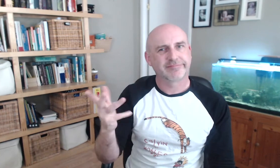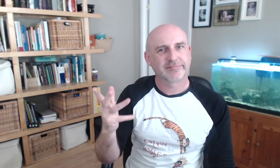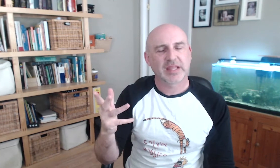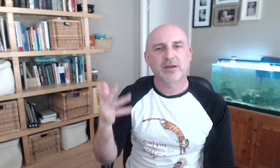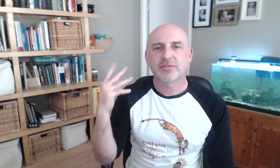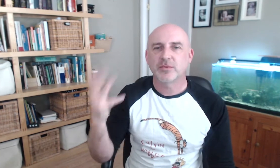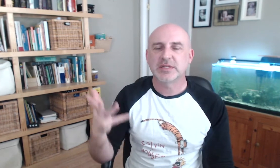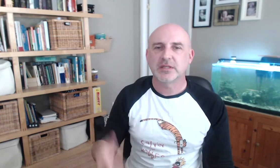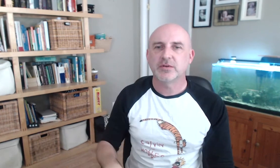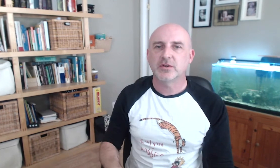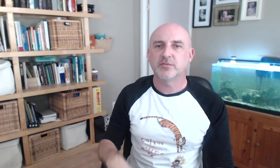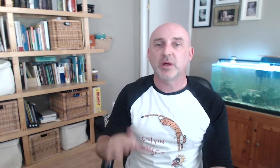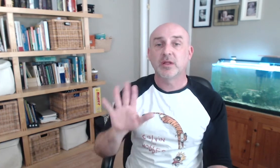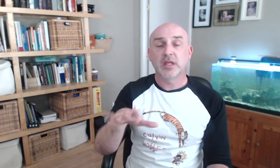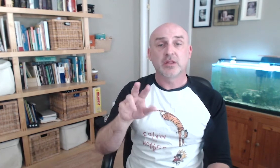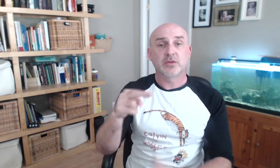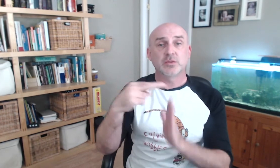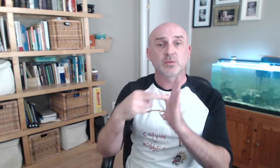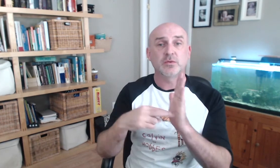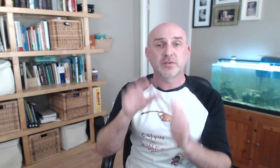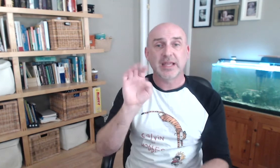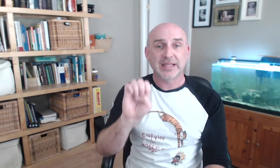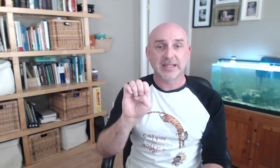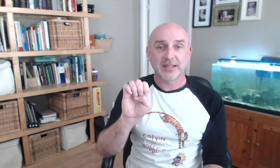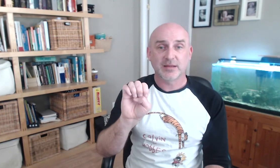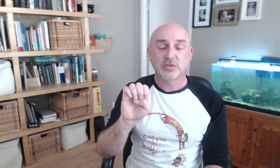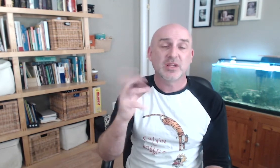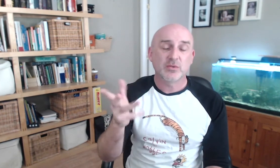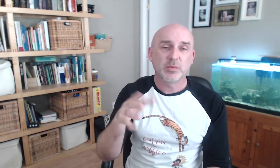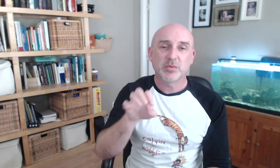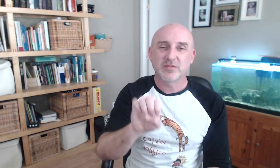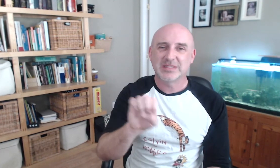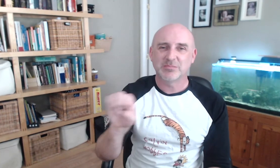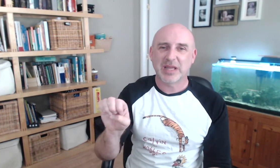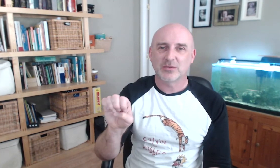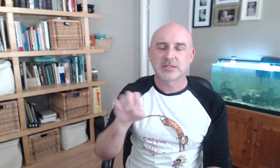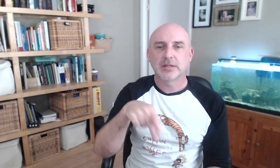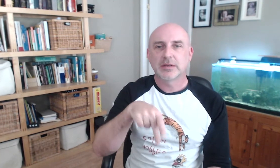Now I've thrown myself a curveball. There's a rule for that E. I'm trying to remember if it's bounced.